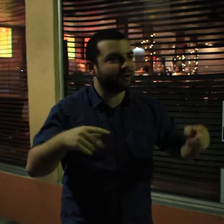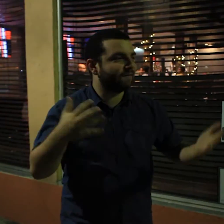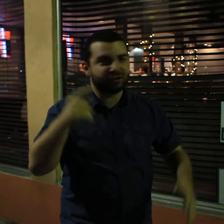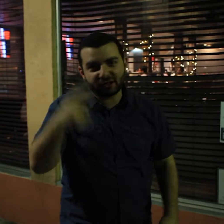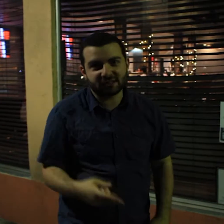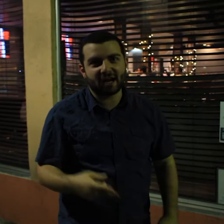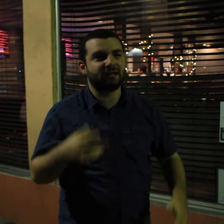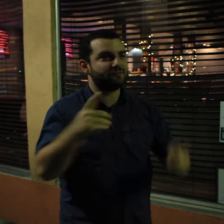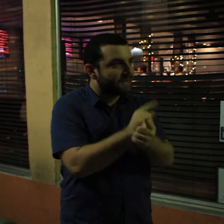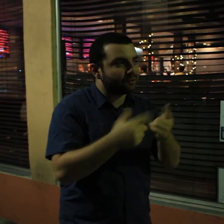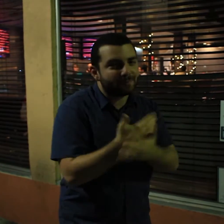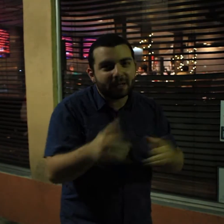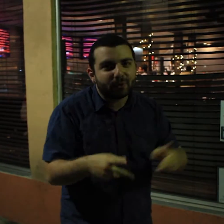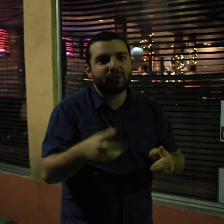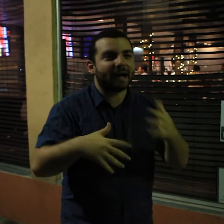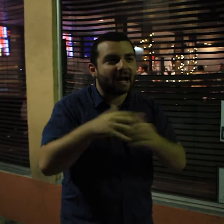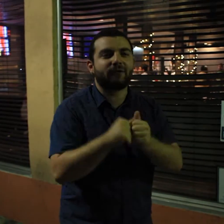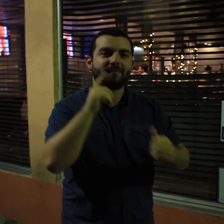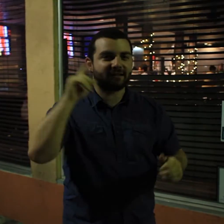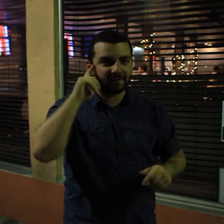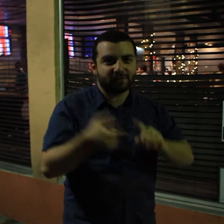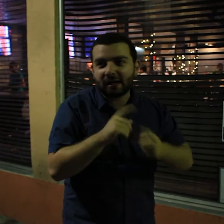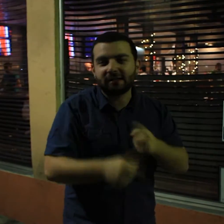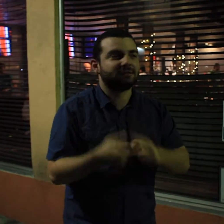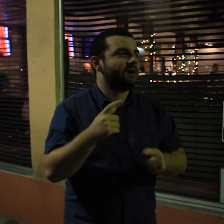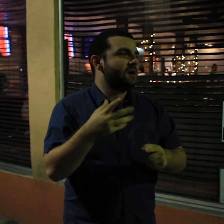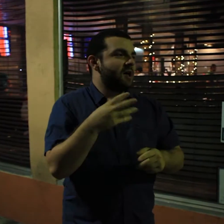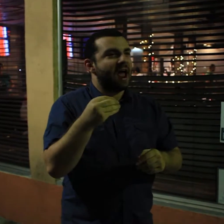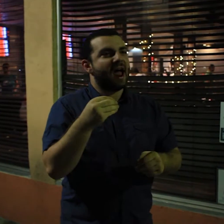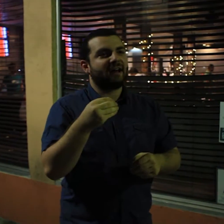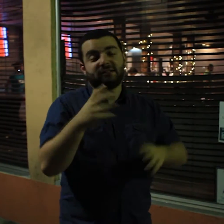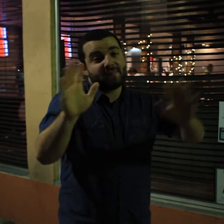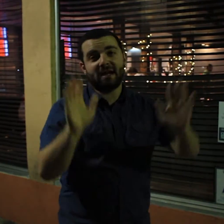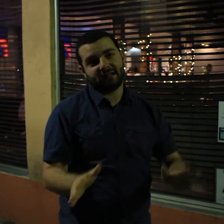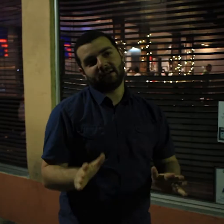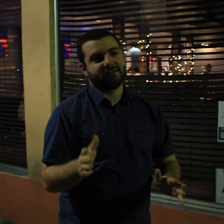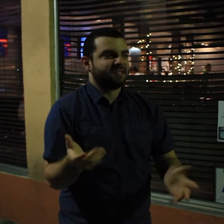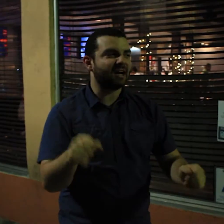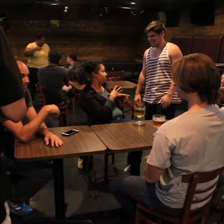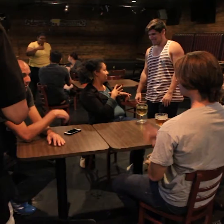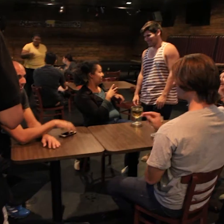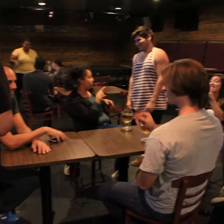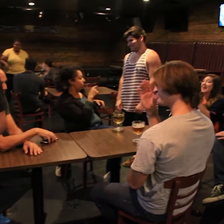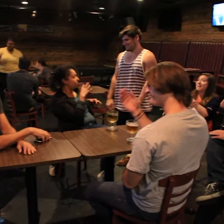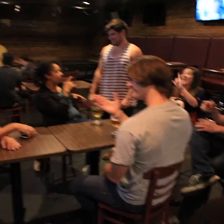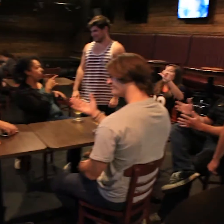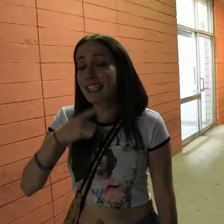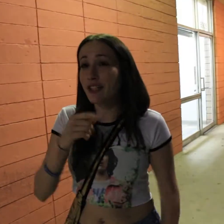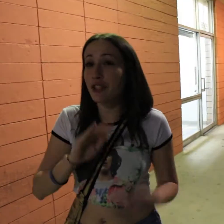every Thursday to meet new people, to hang out with my deaf friends, and it's amazing, you know. I think that the hearing